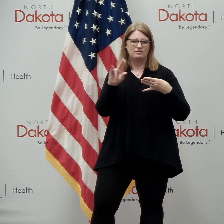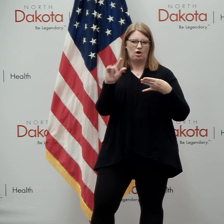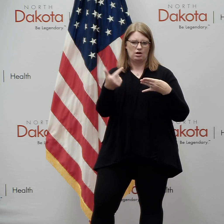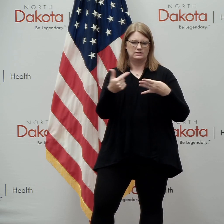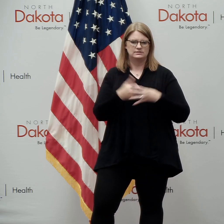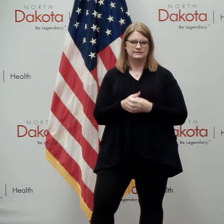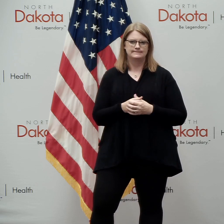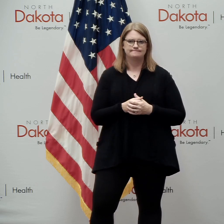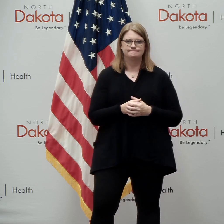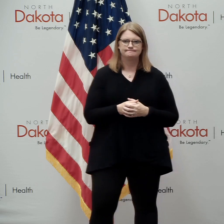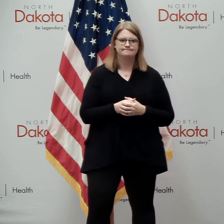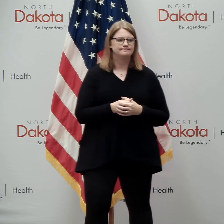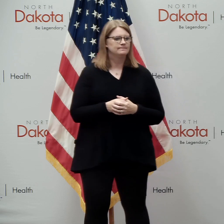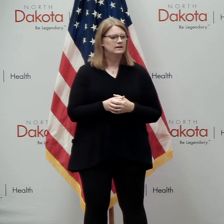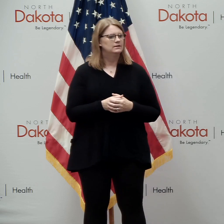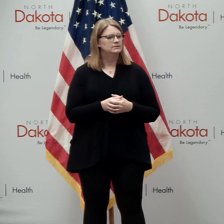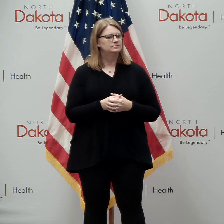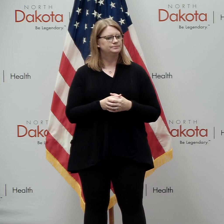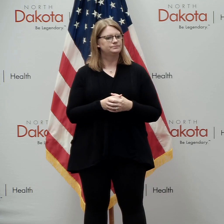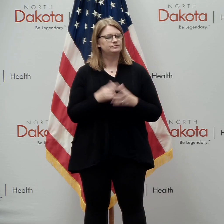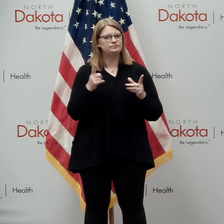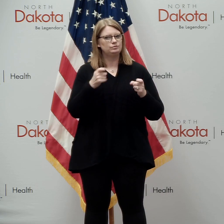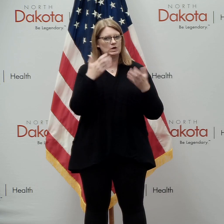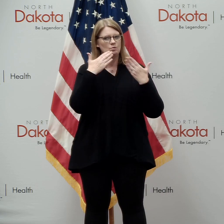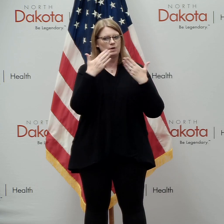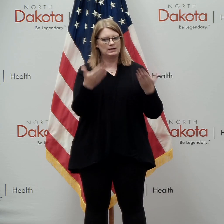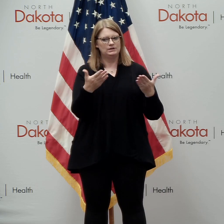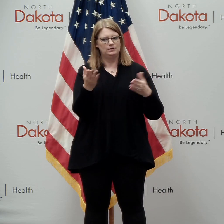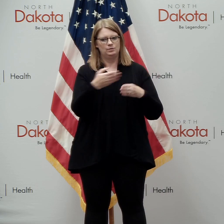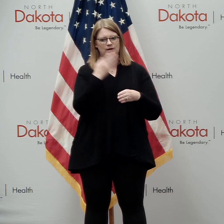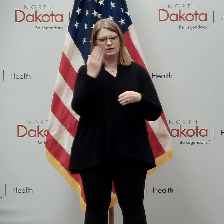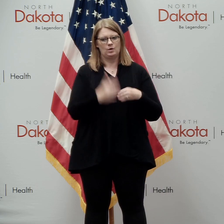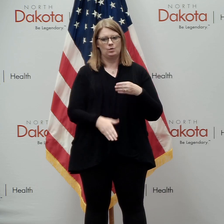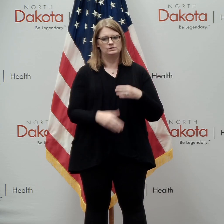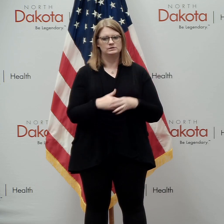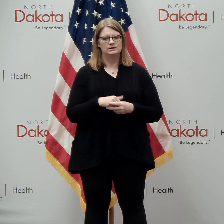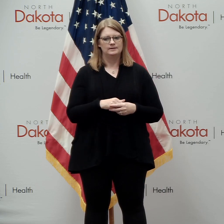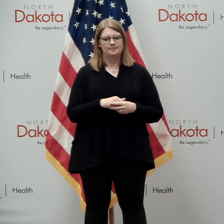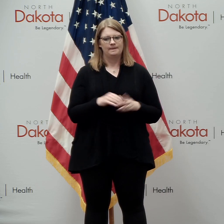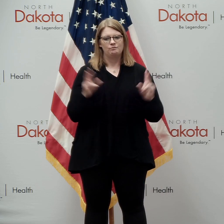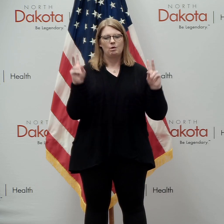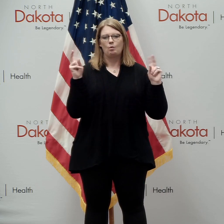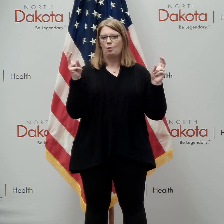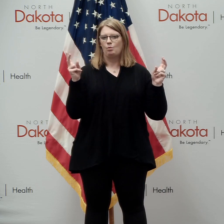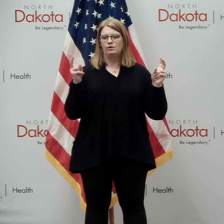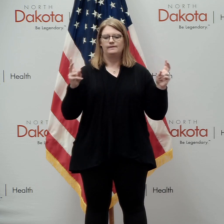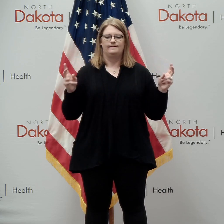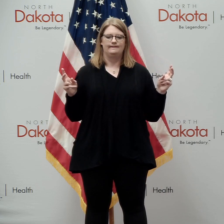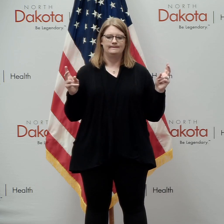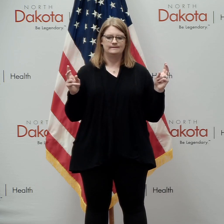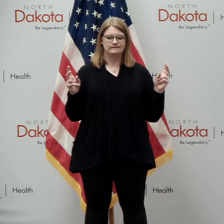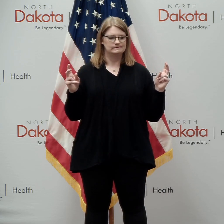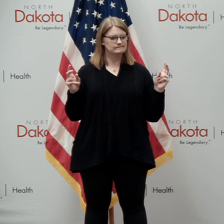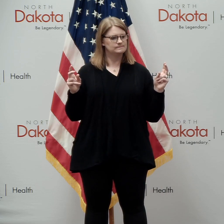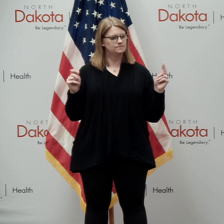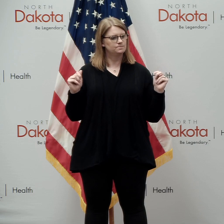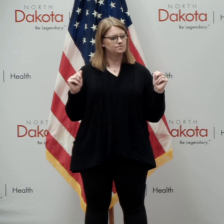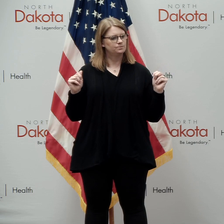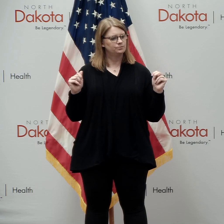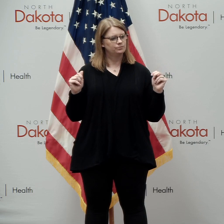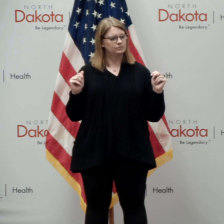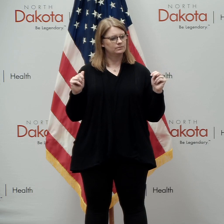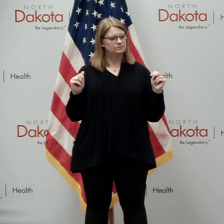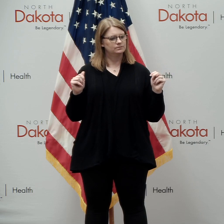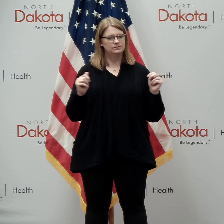August. So in our quick gratitude section, I want to close with a quote, and